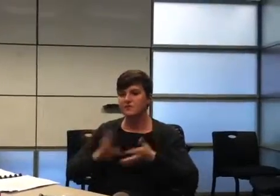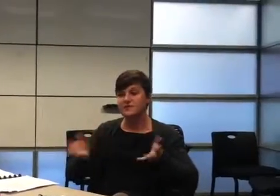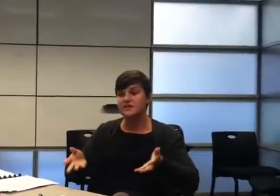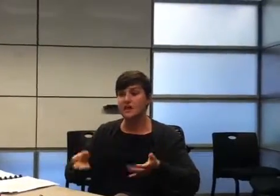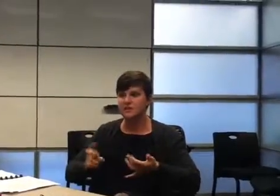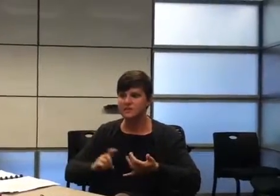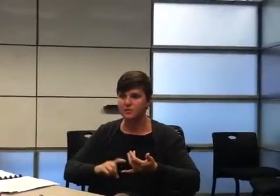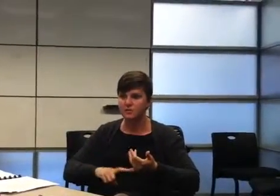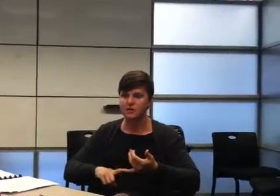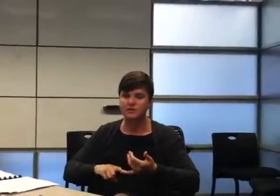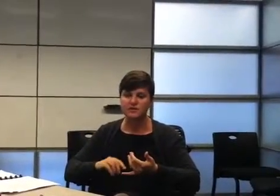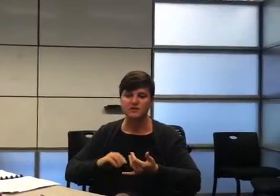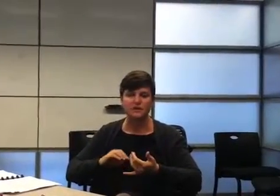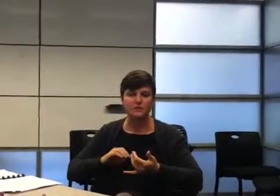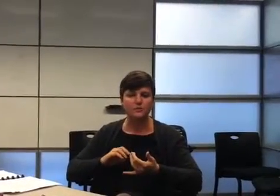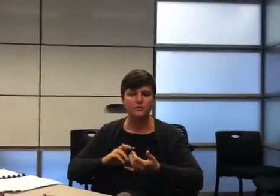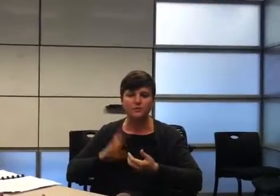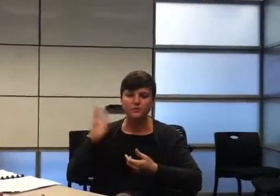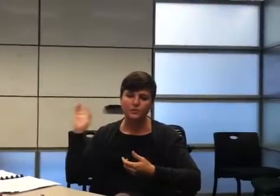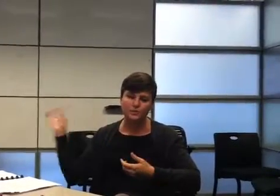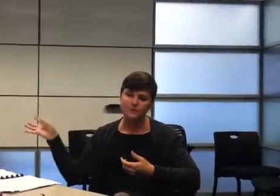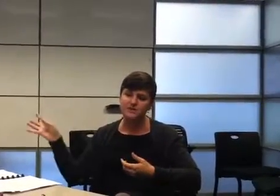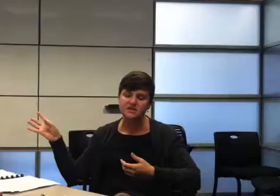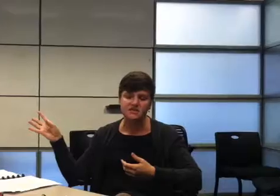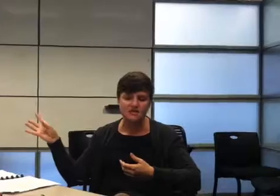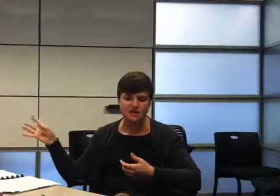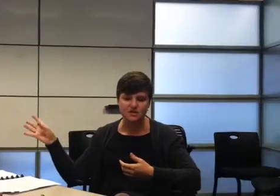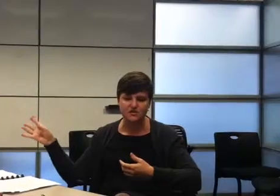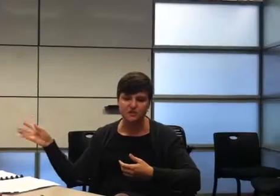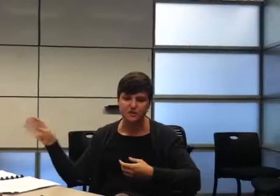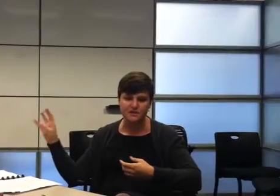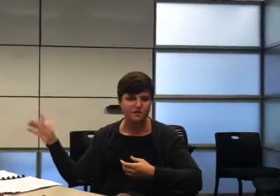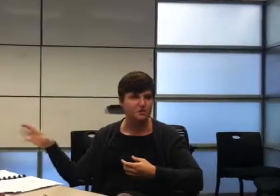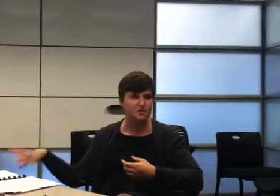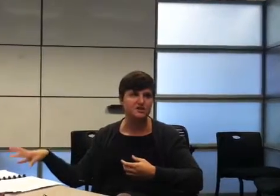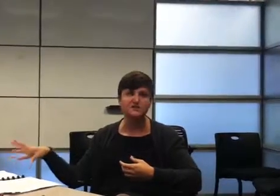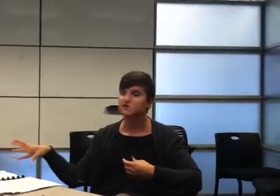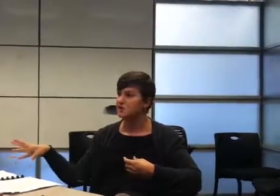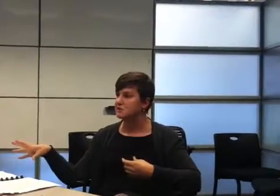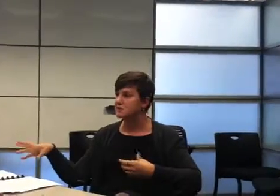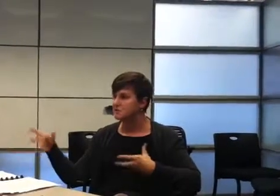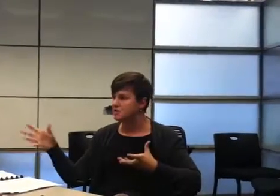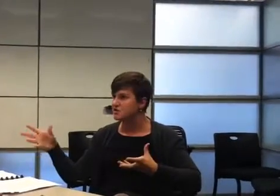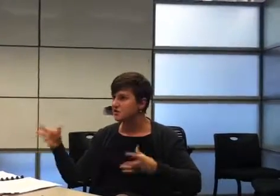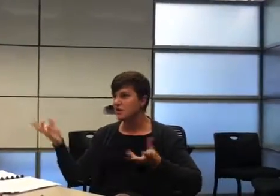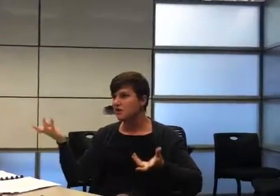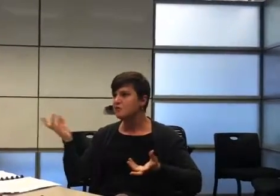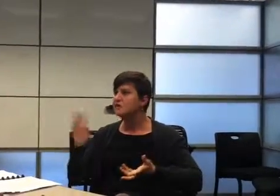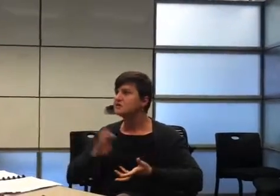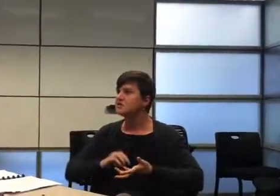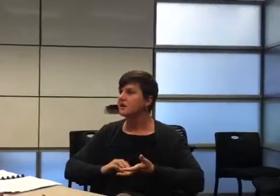this is how I stumbled upon this. I was teaching a section of Freud's interpretation of dreams, which can be a little